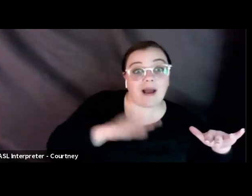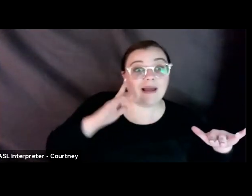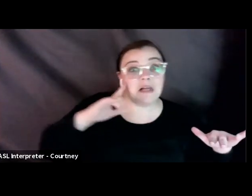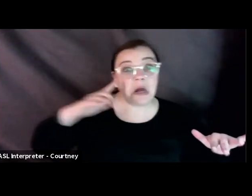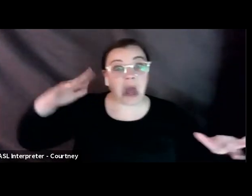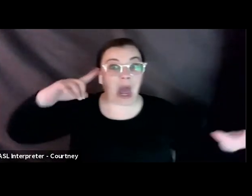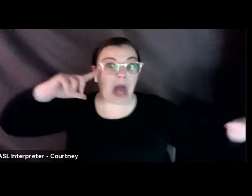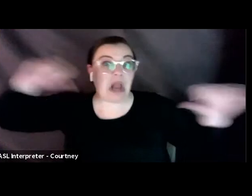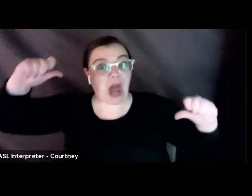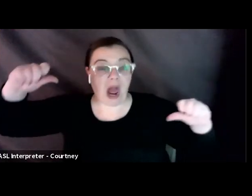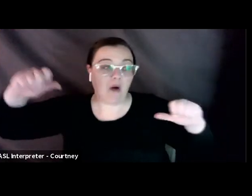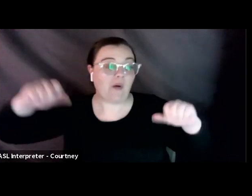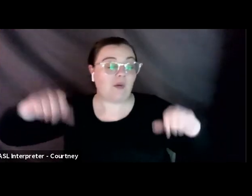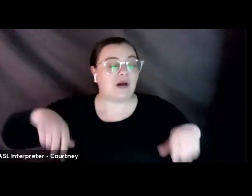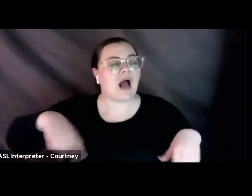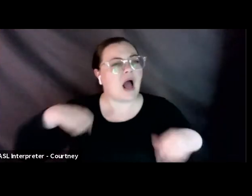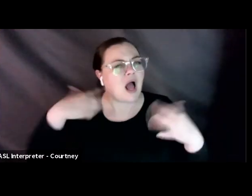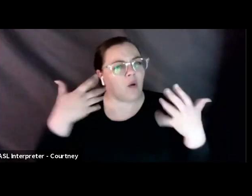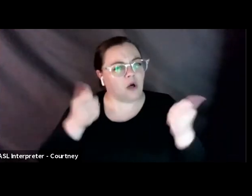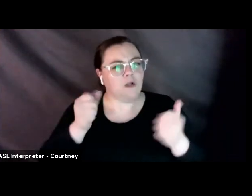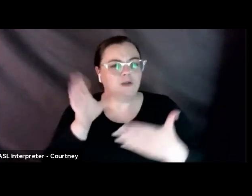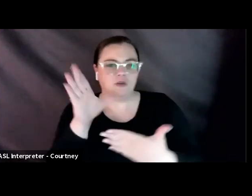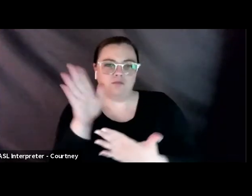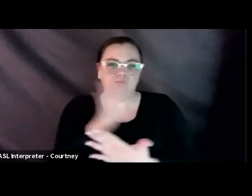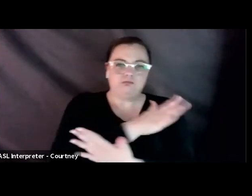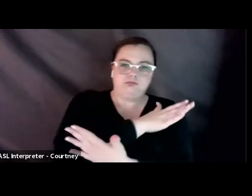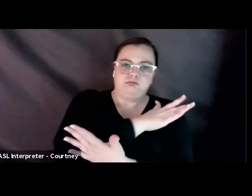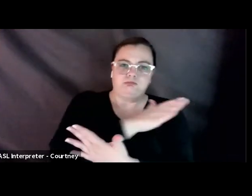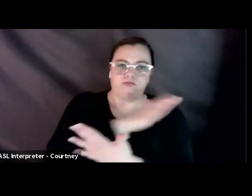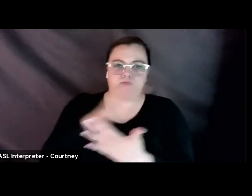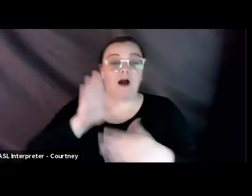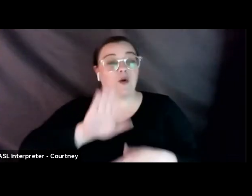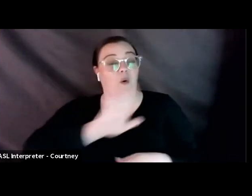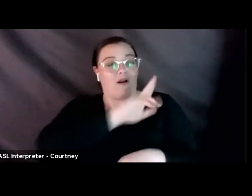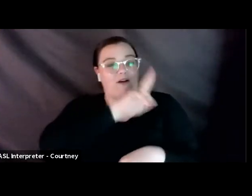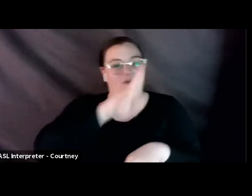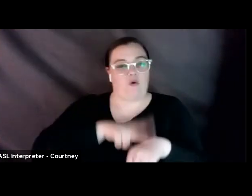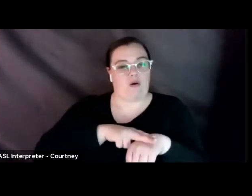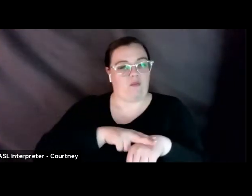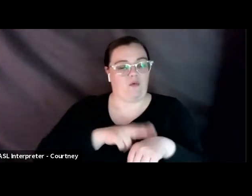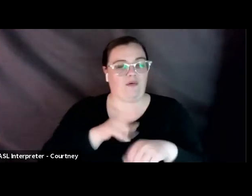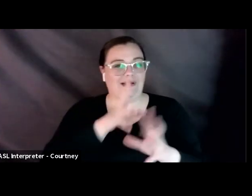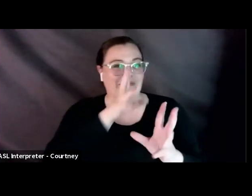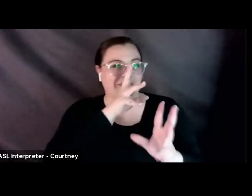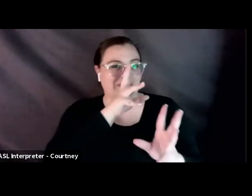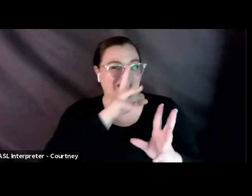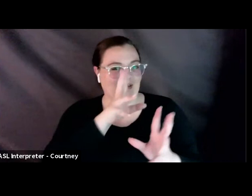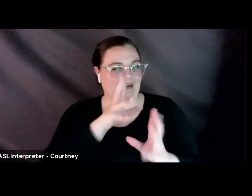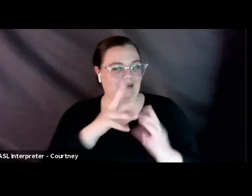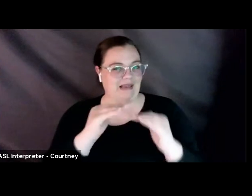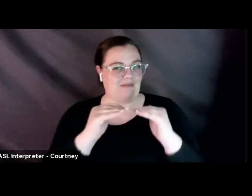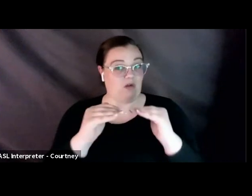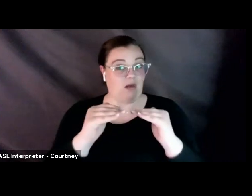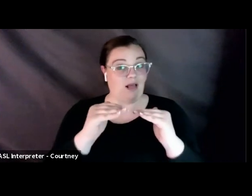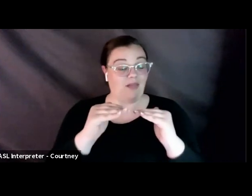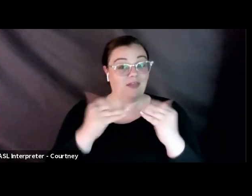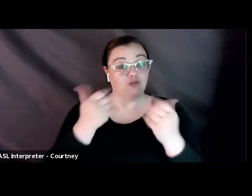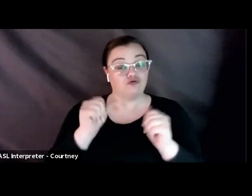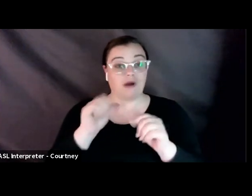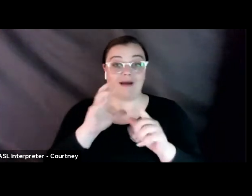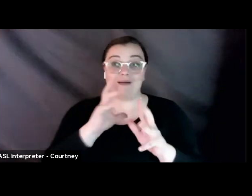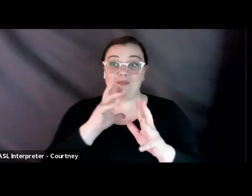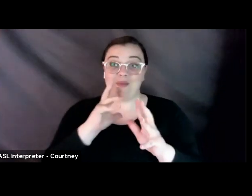I want you to experiment with where you normally speak and then get louder and softer, right? So you don't just all